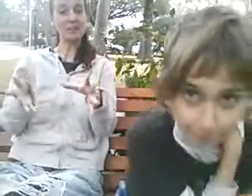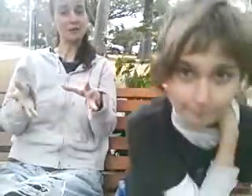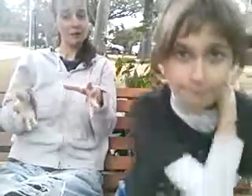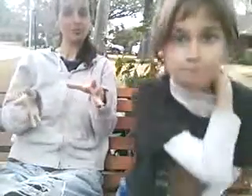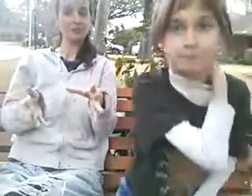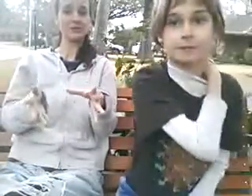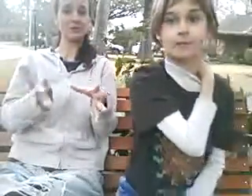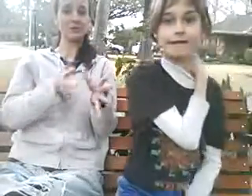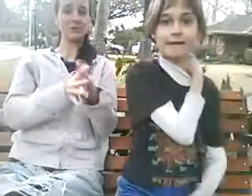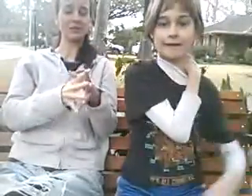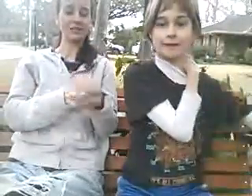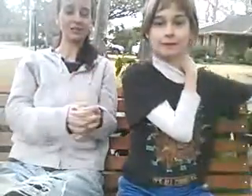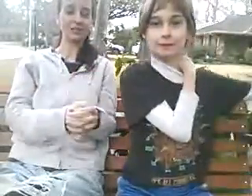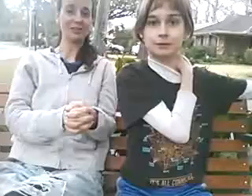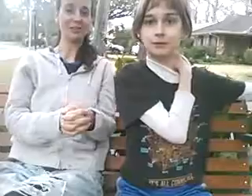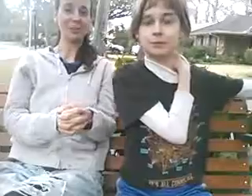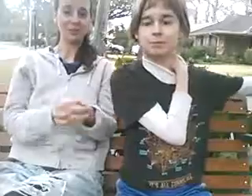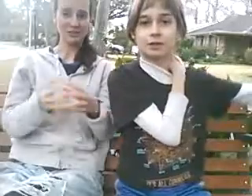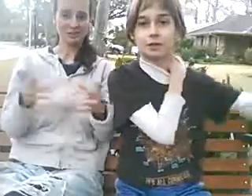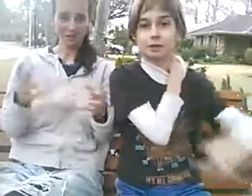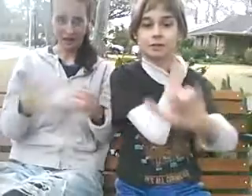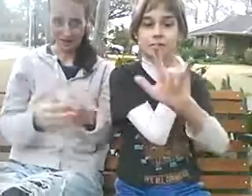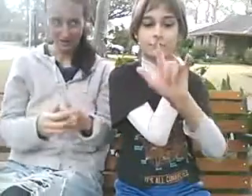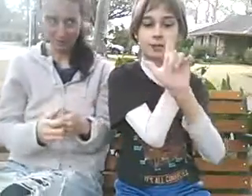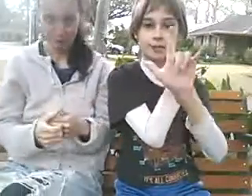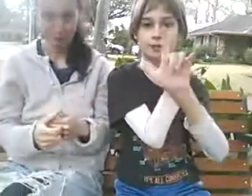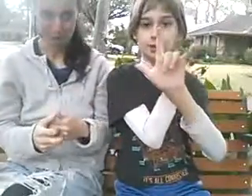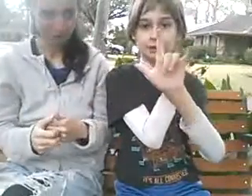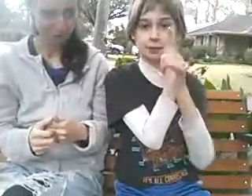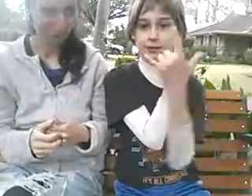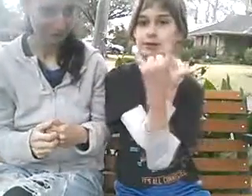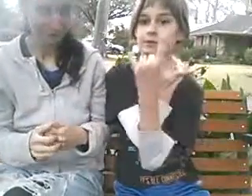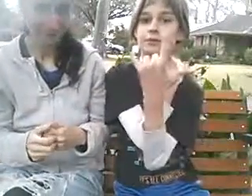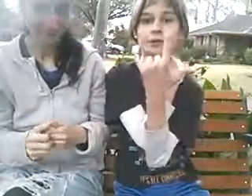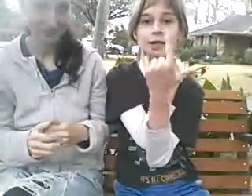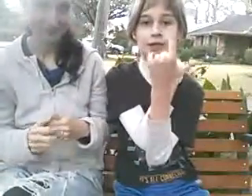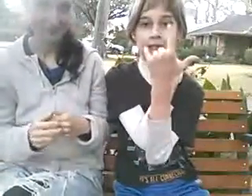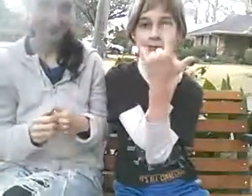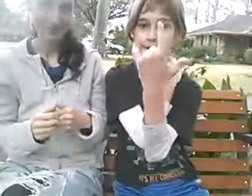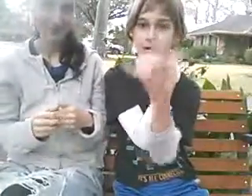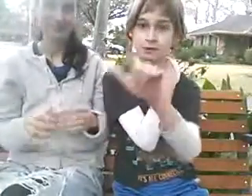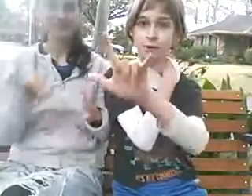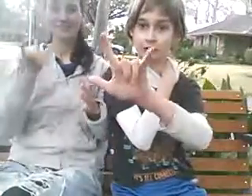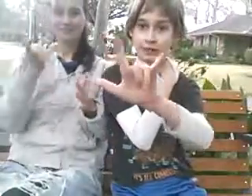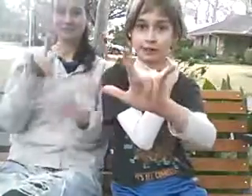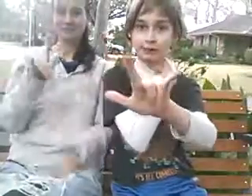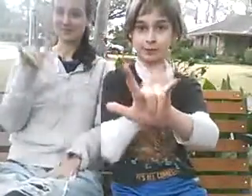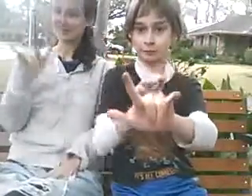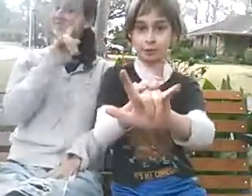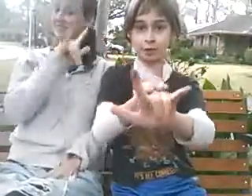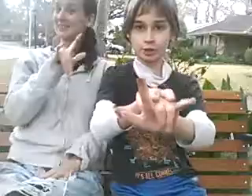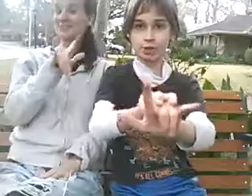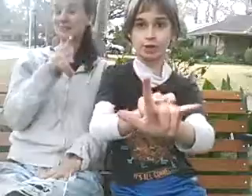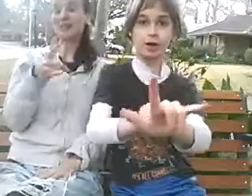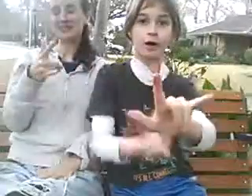their own. So Eagle was. This is not an airplane. Not an airplane. Looks nothing like an airplane. There's This two engines was on an